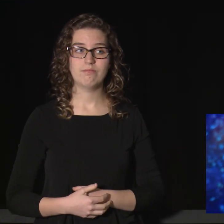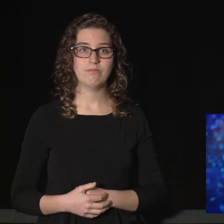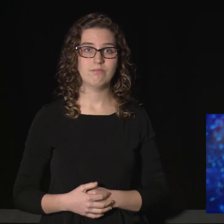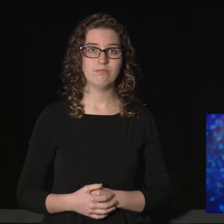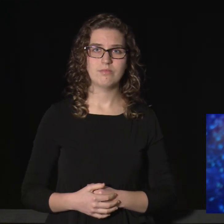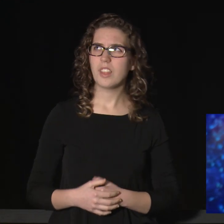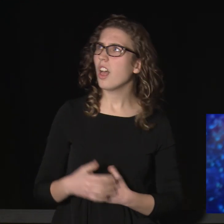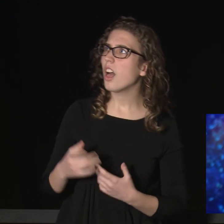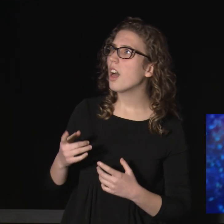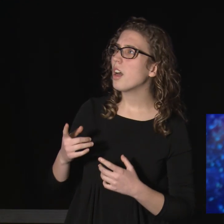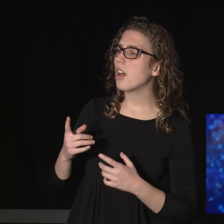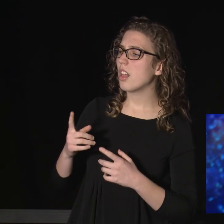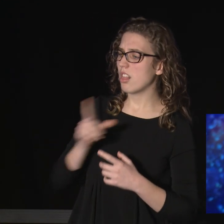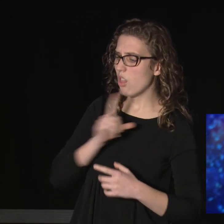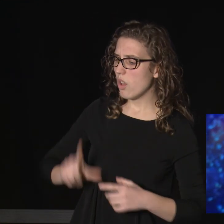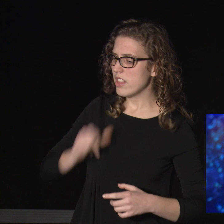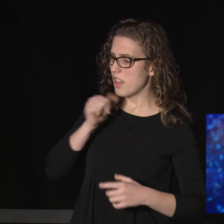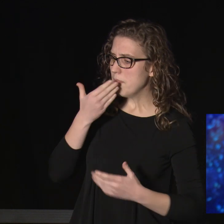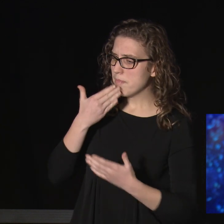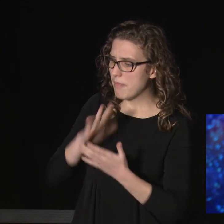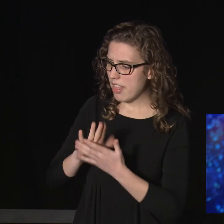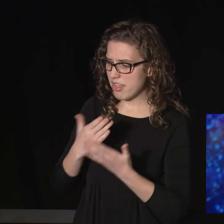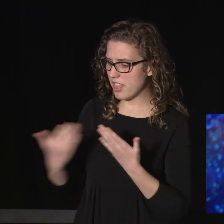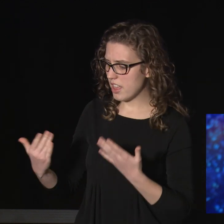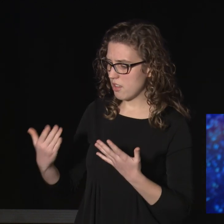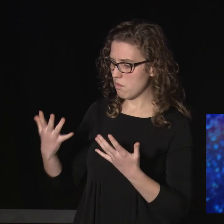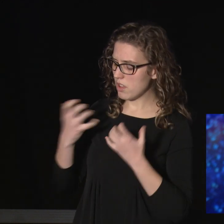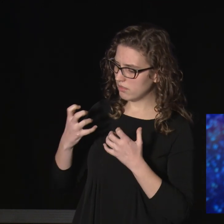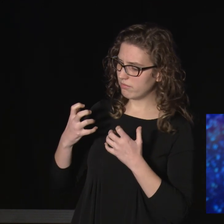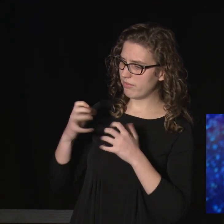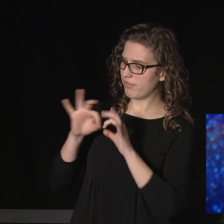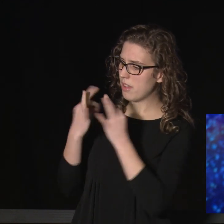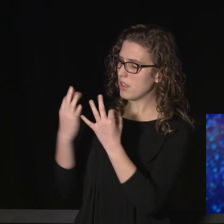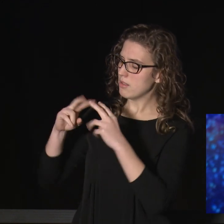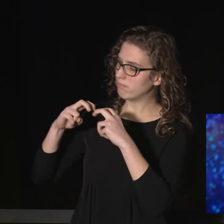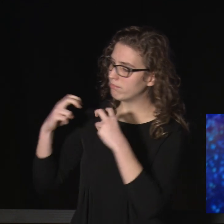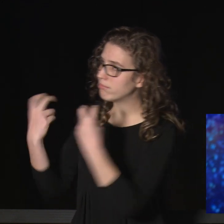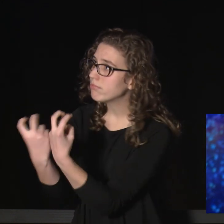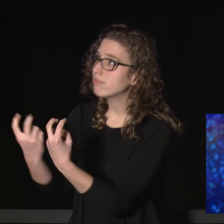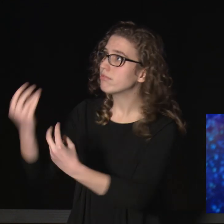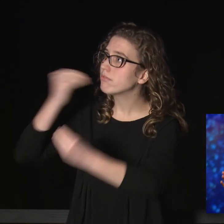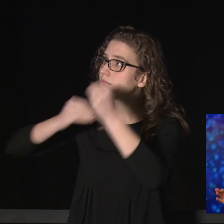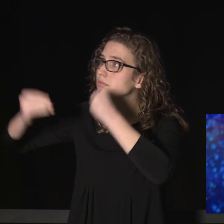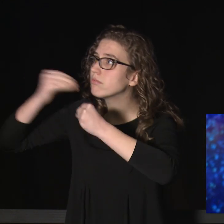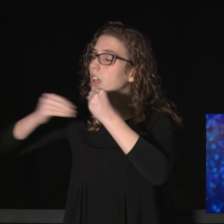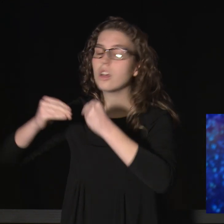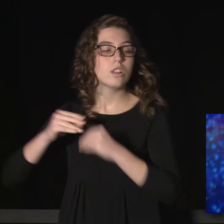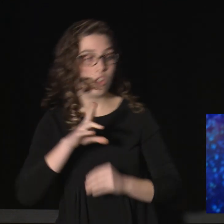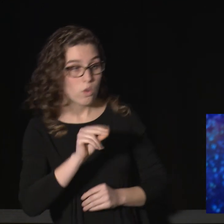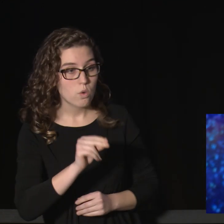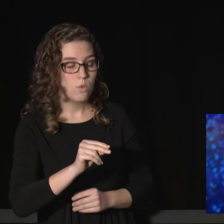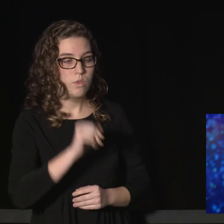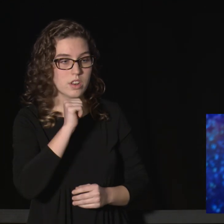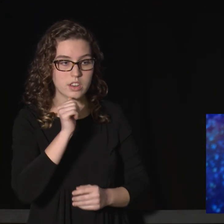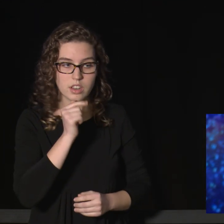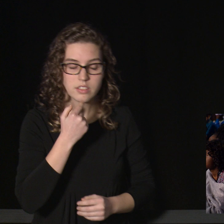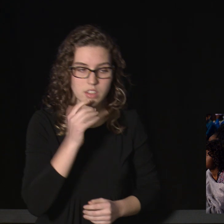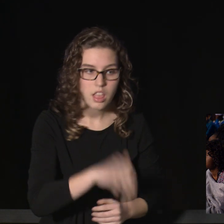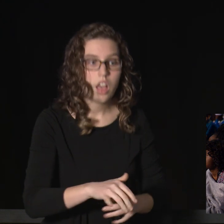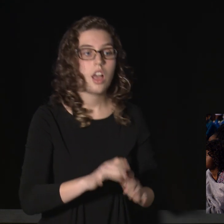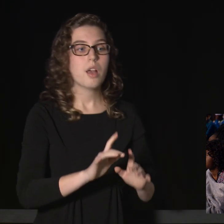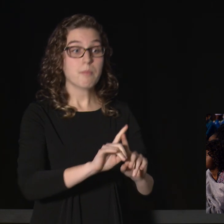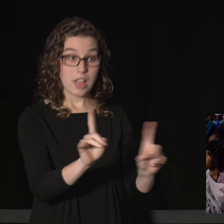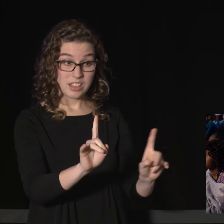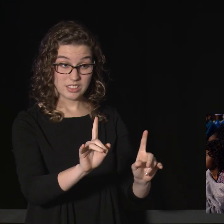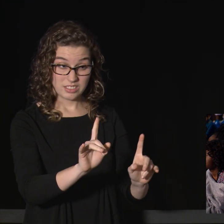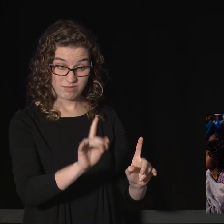But Lord, it wasn't a bad thing to want the family to sit around the table and have dinner. No. I'm not saying it was a bad thing. But Stephen,